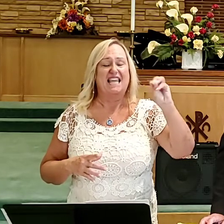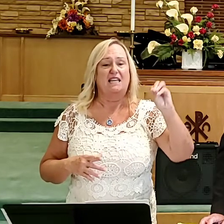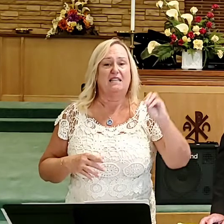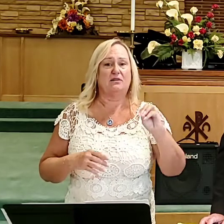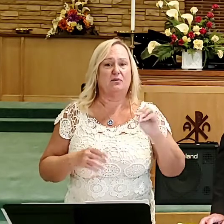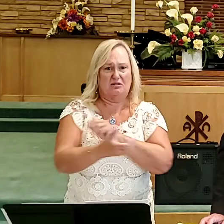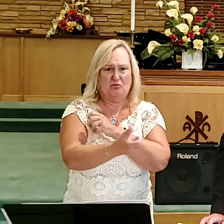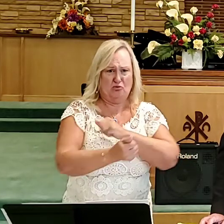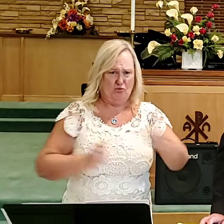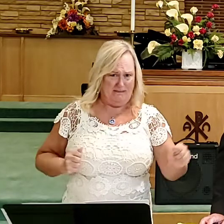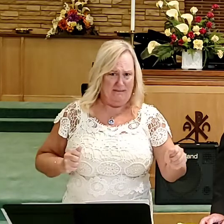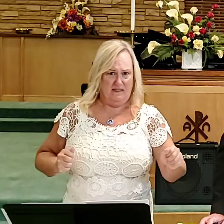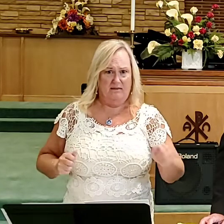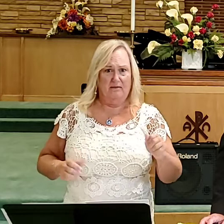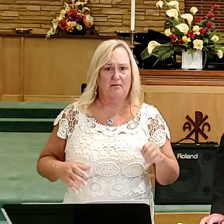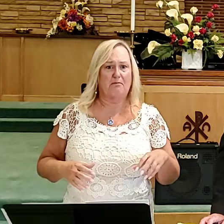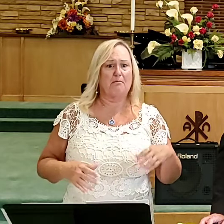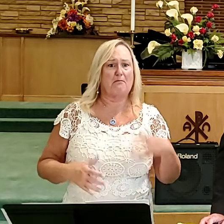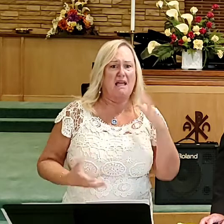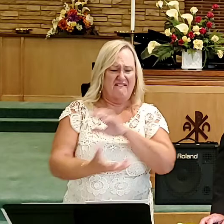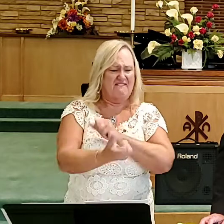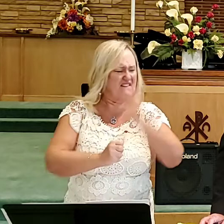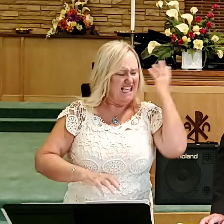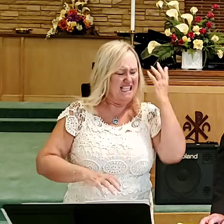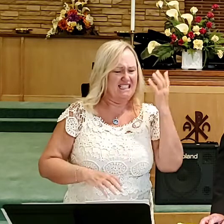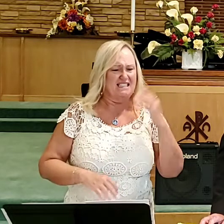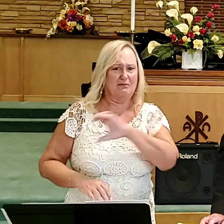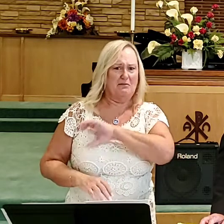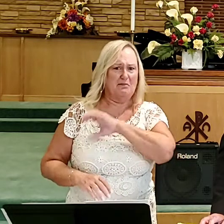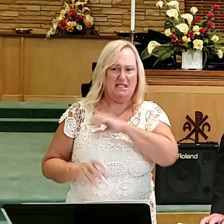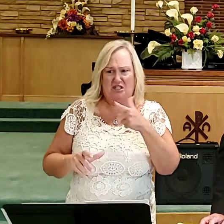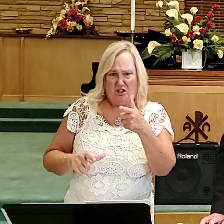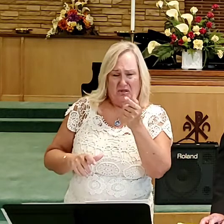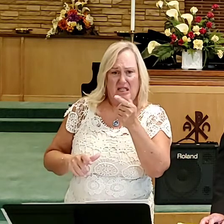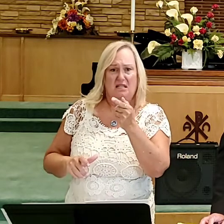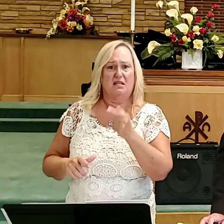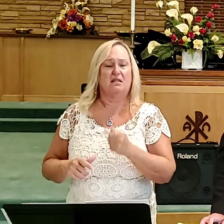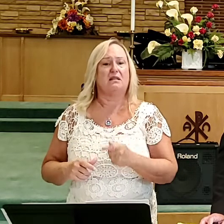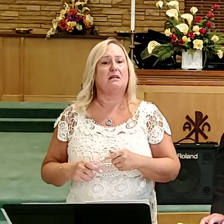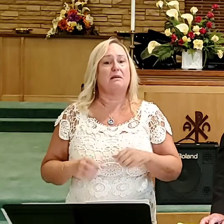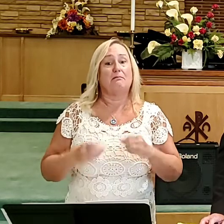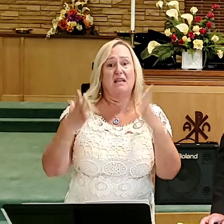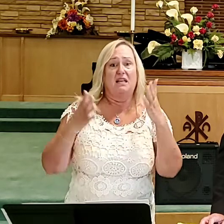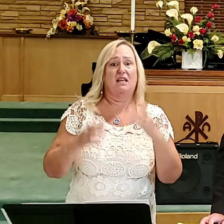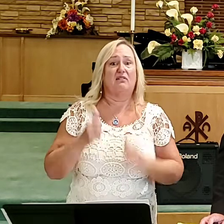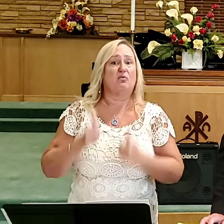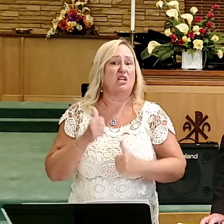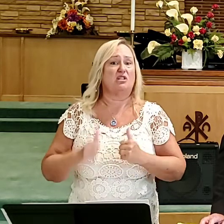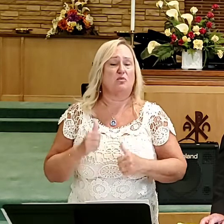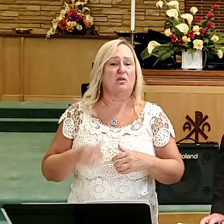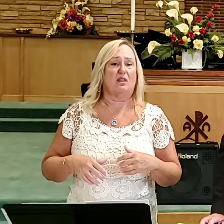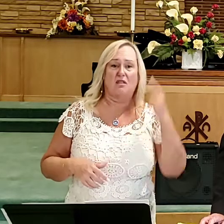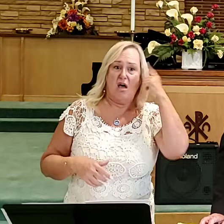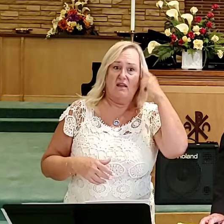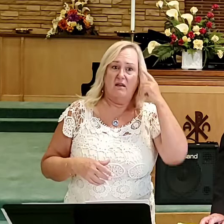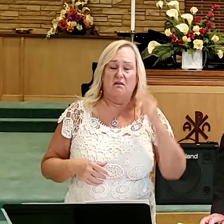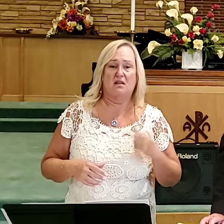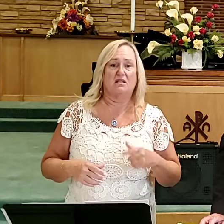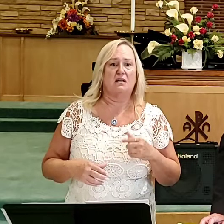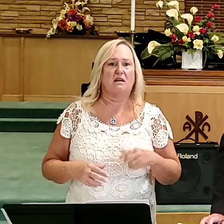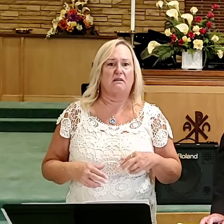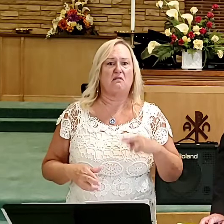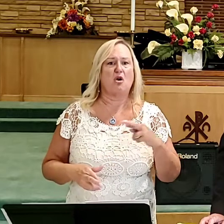ripped by violence and police shootings, many of which were considered a sign of